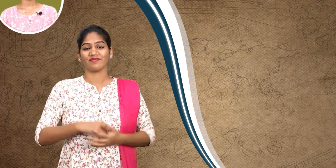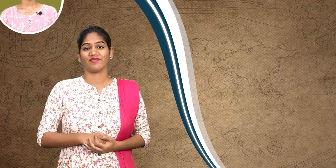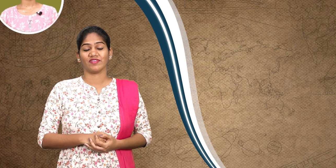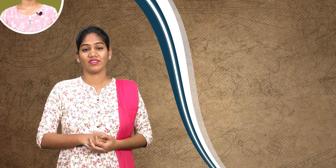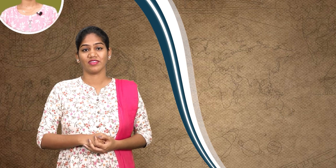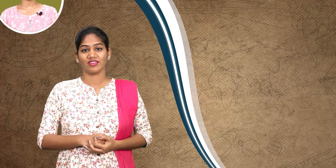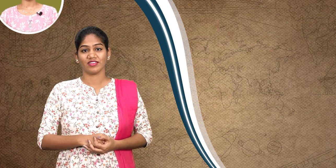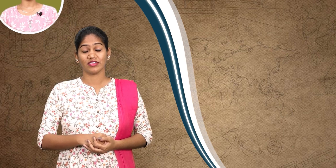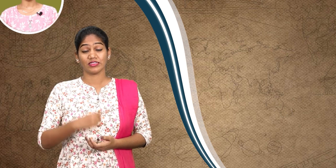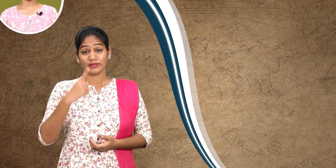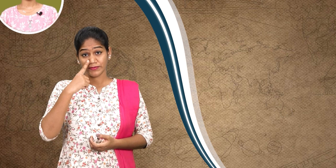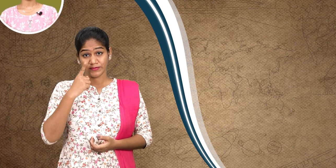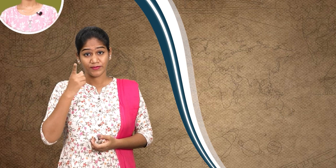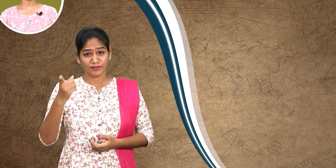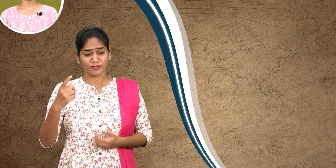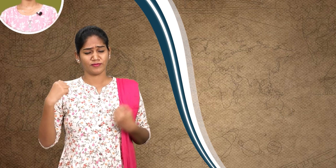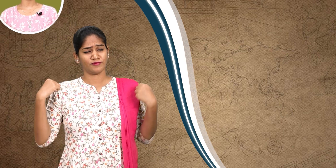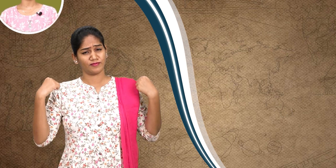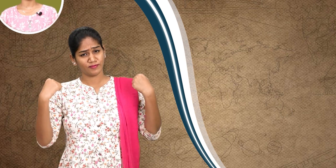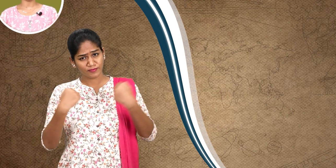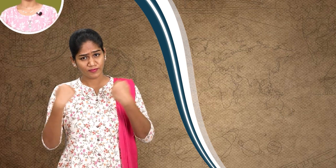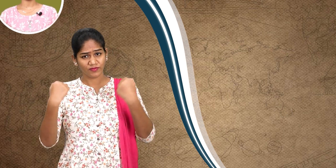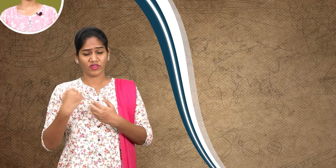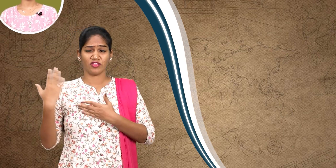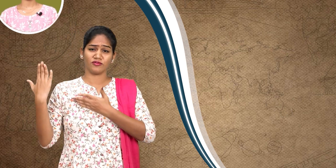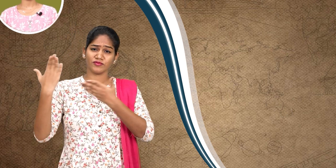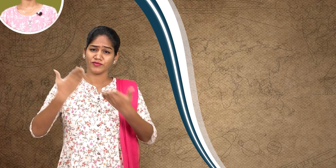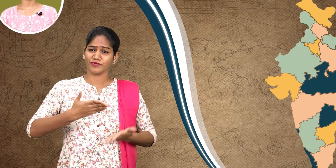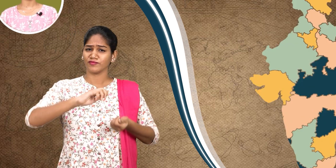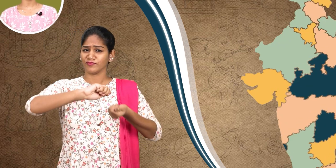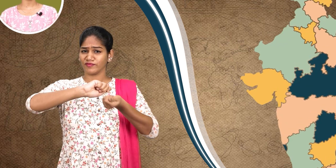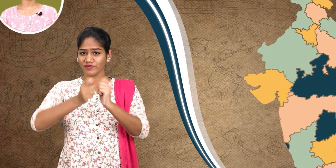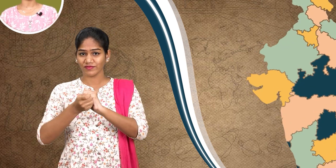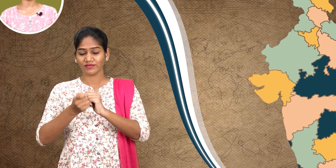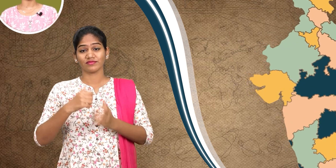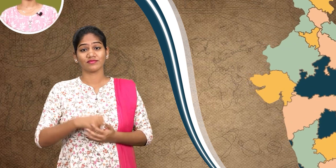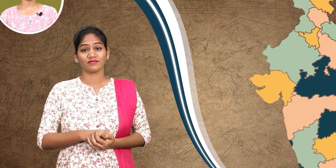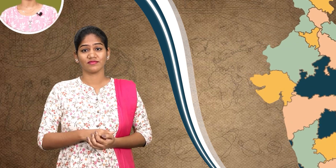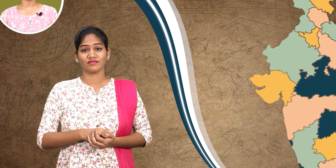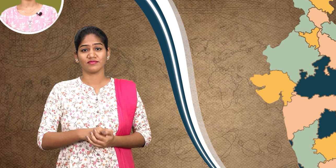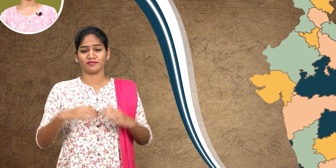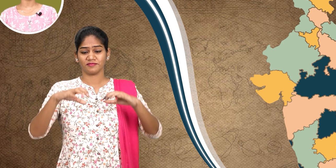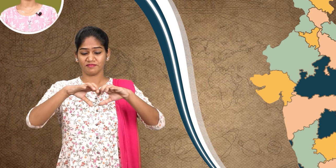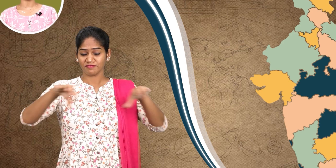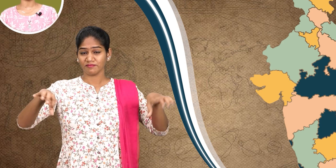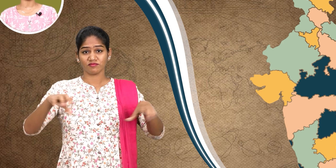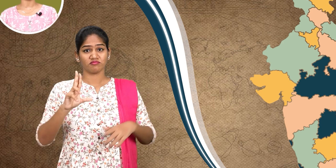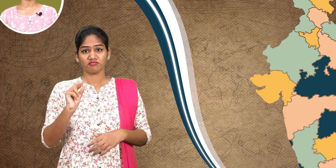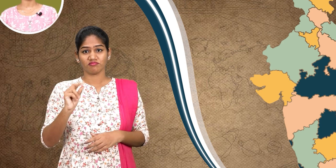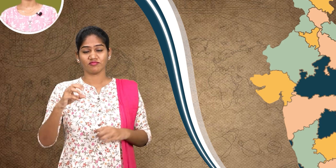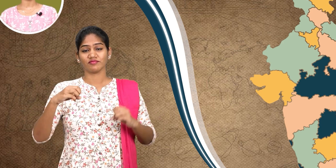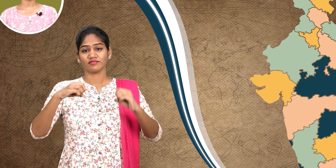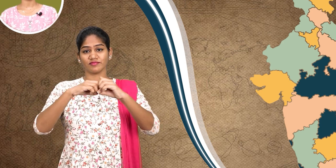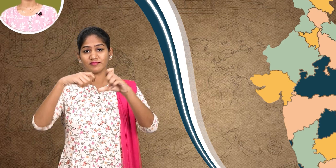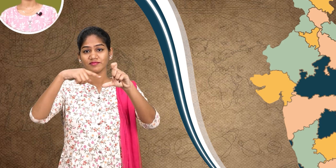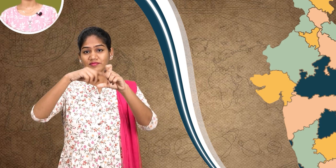She struggled to bring reforms in the undivided Bengal area.